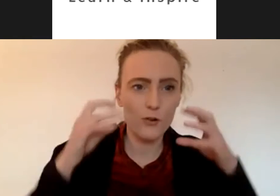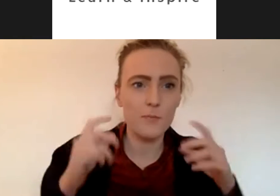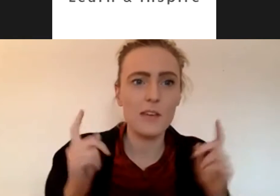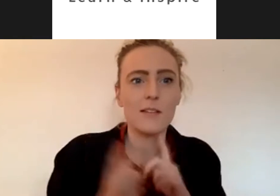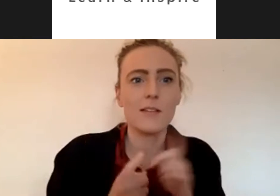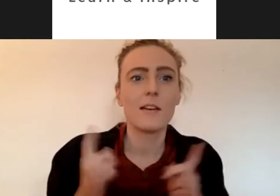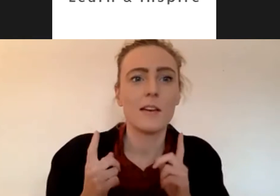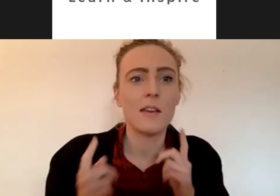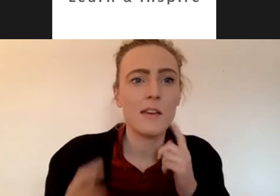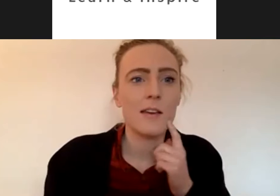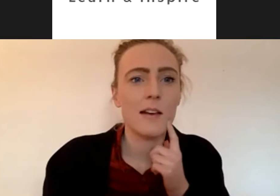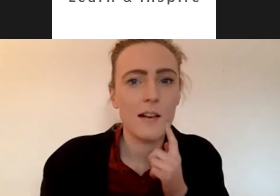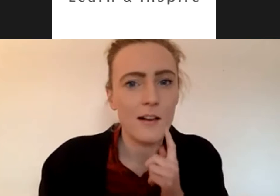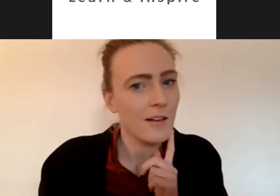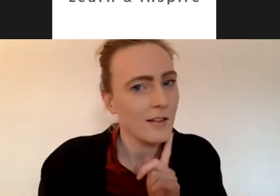Google Meet,